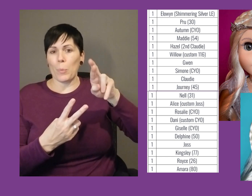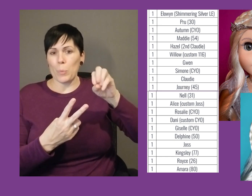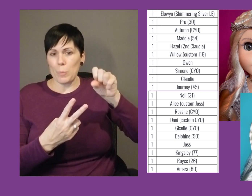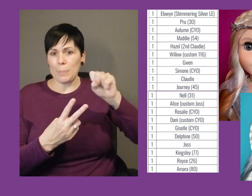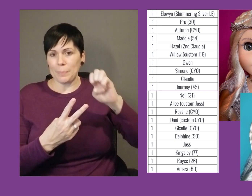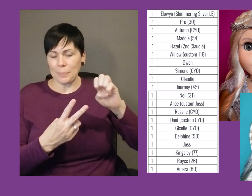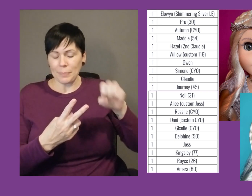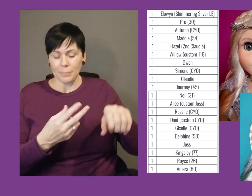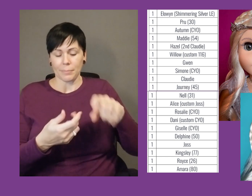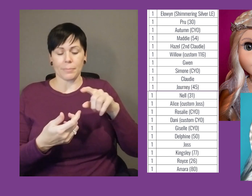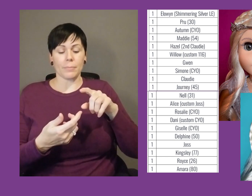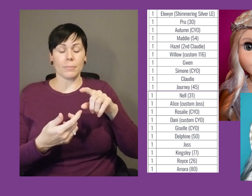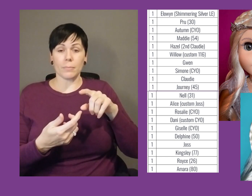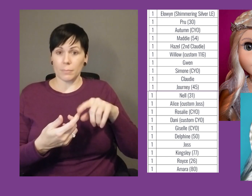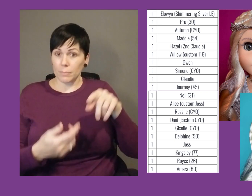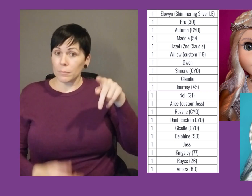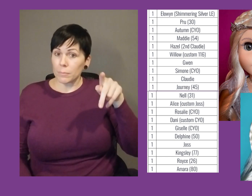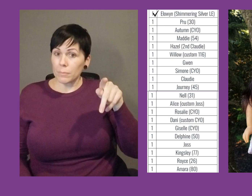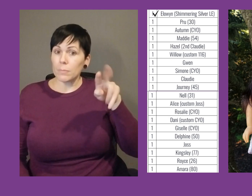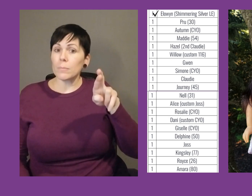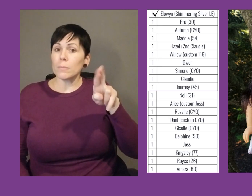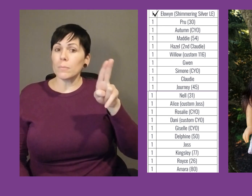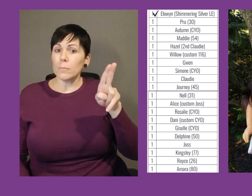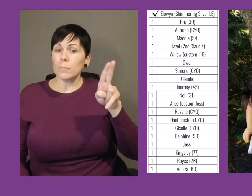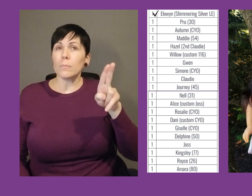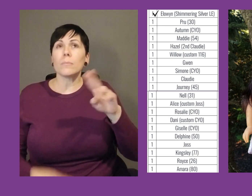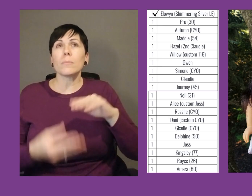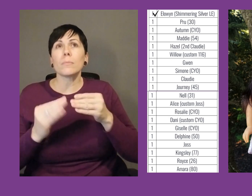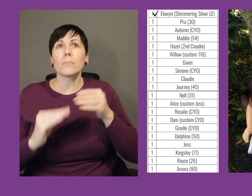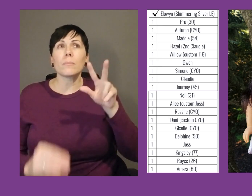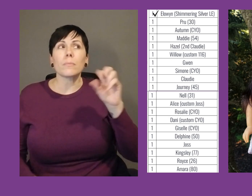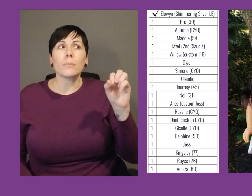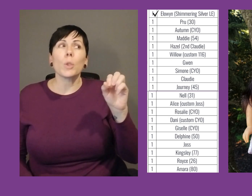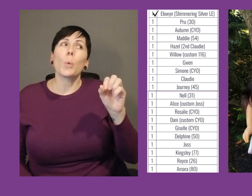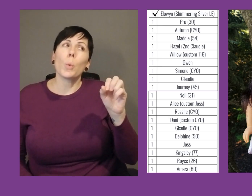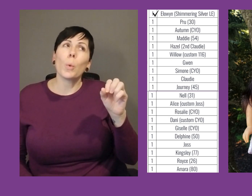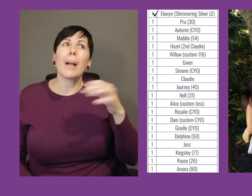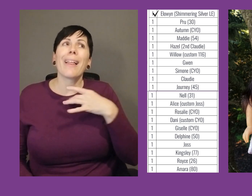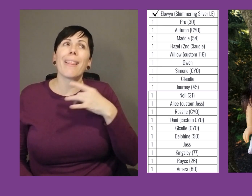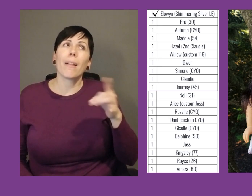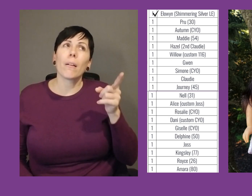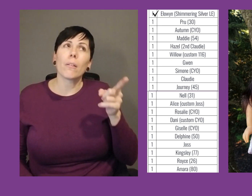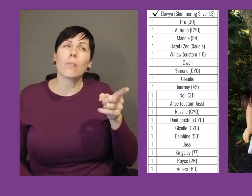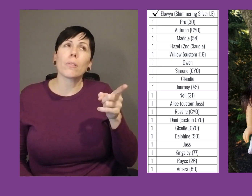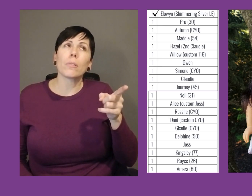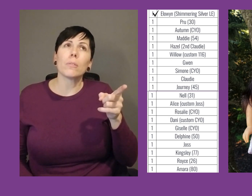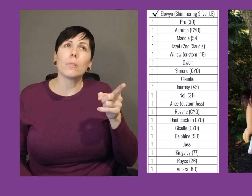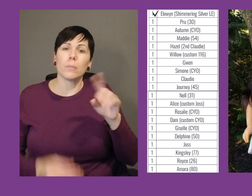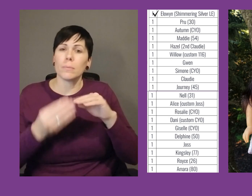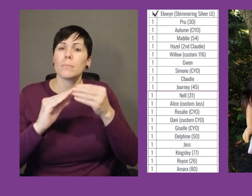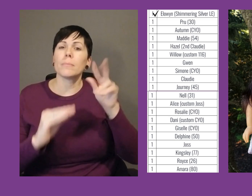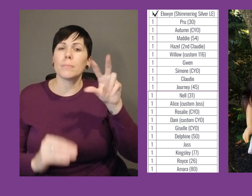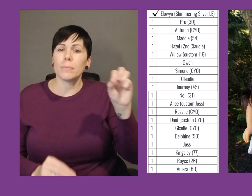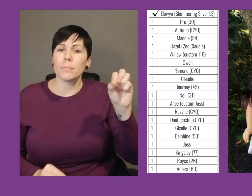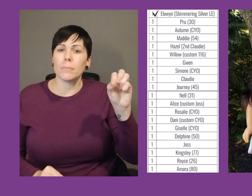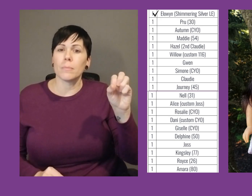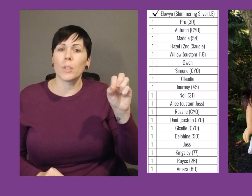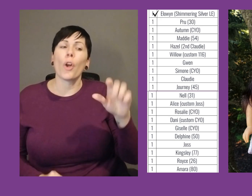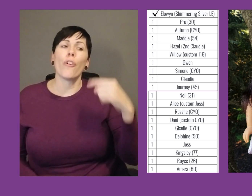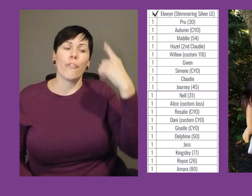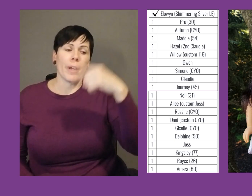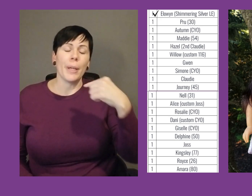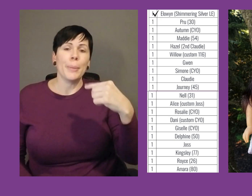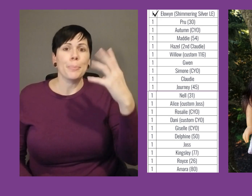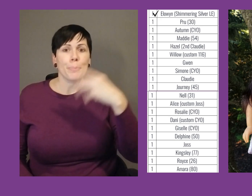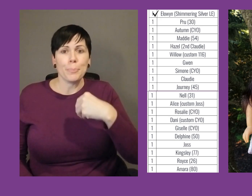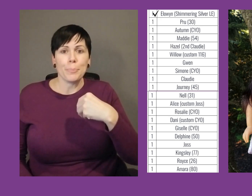Primrose. Prue, number 30. Ooh, I really like her. So love her face. She